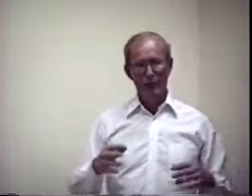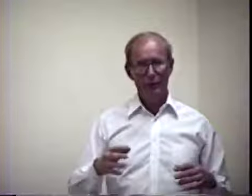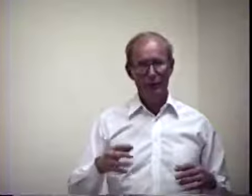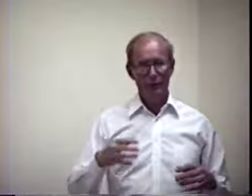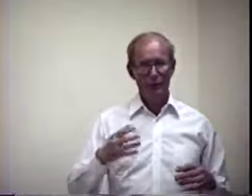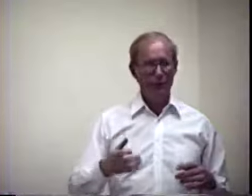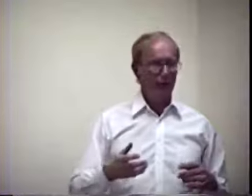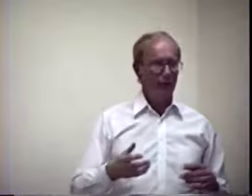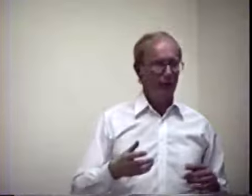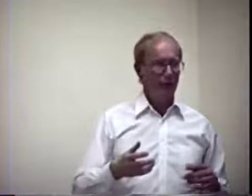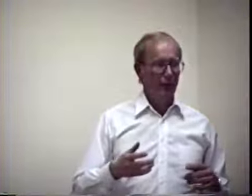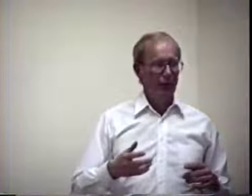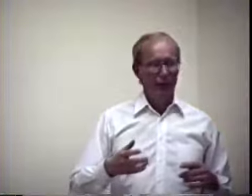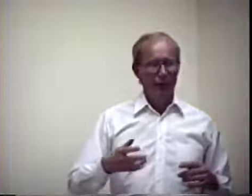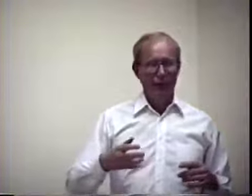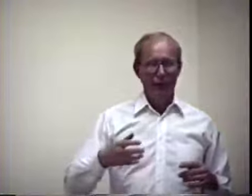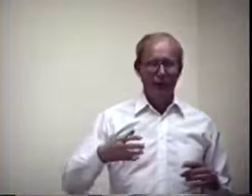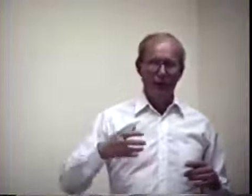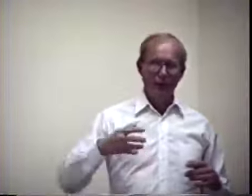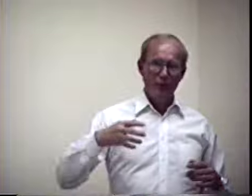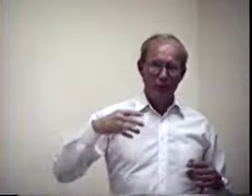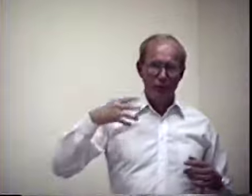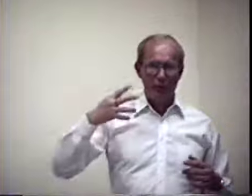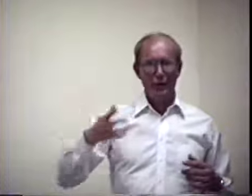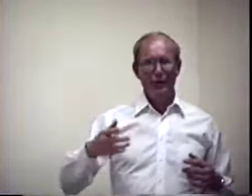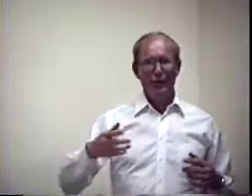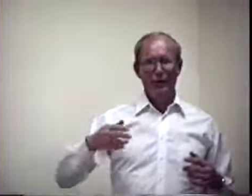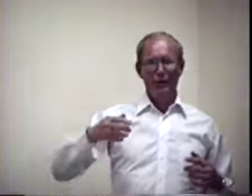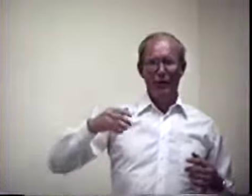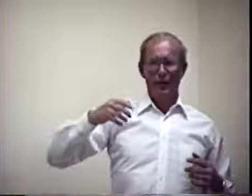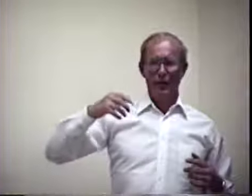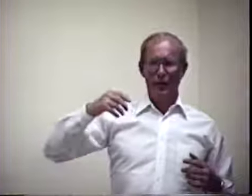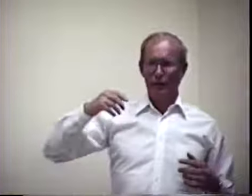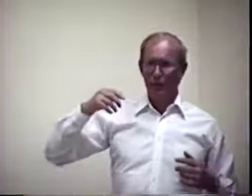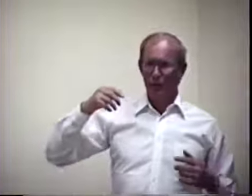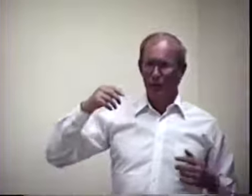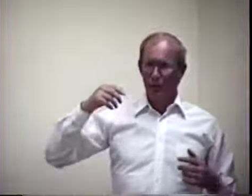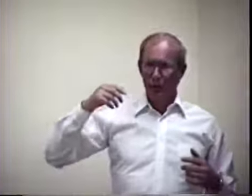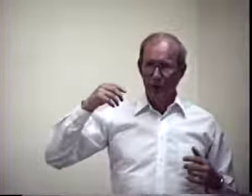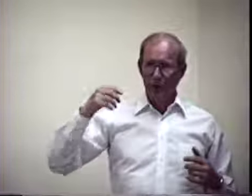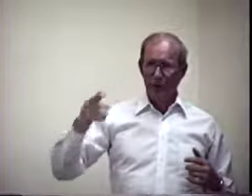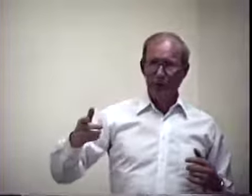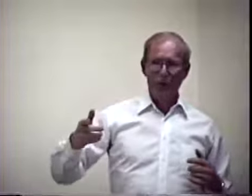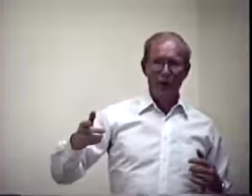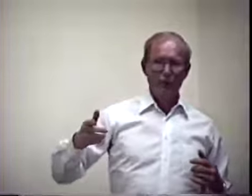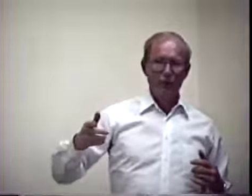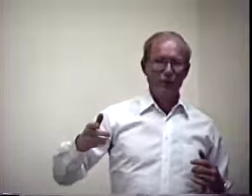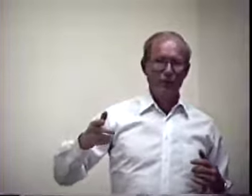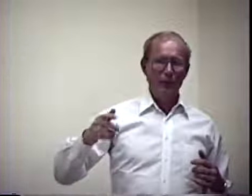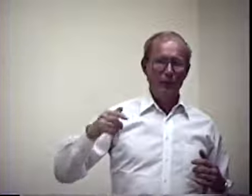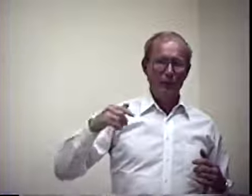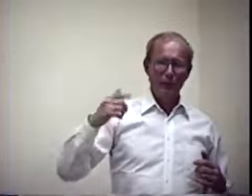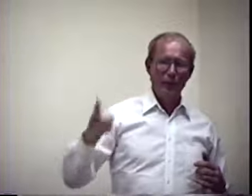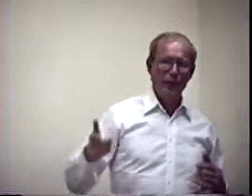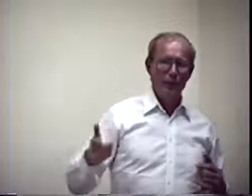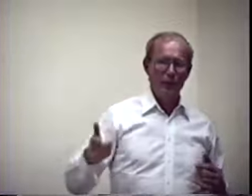a story form, and get your thoughts together and be able to communicate with somebody with purpose in